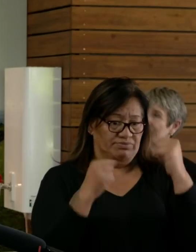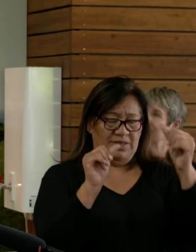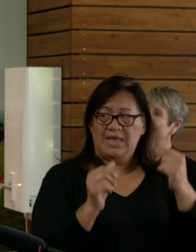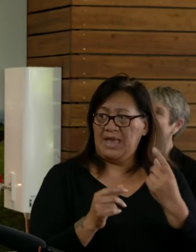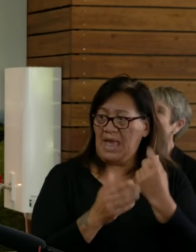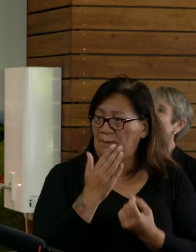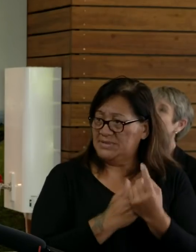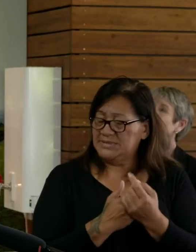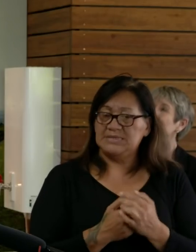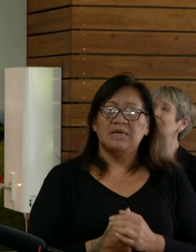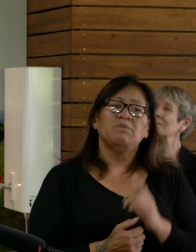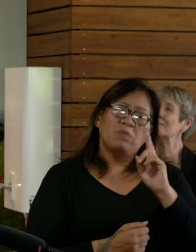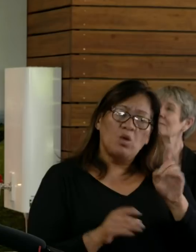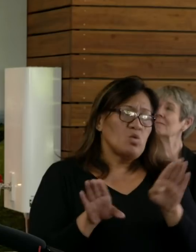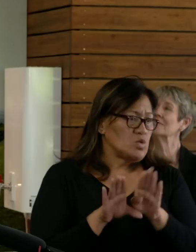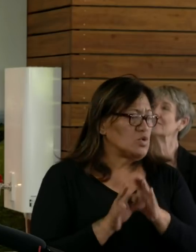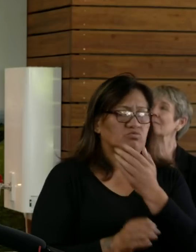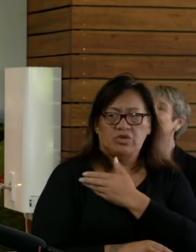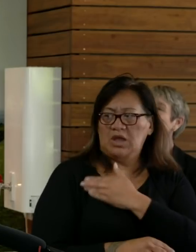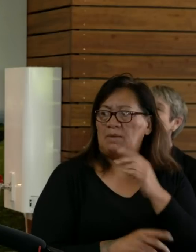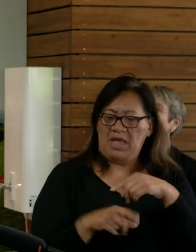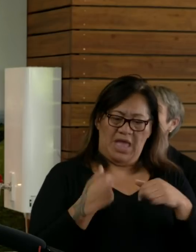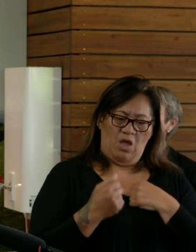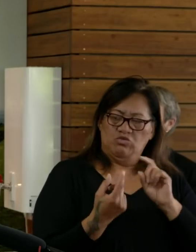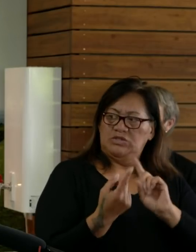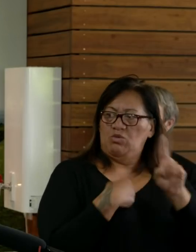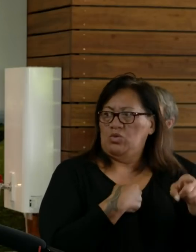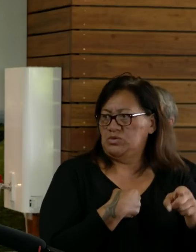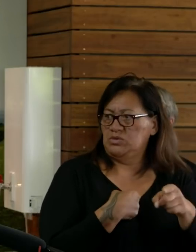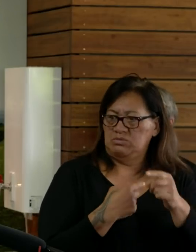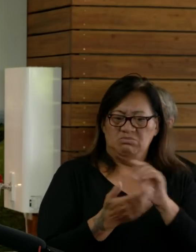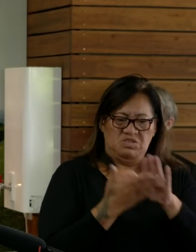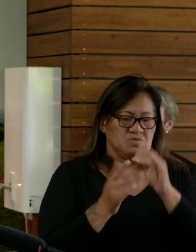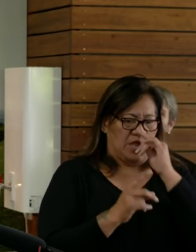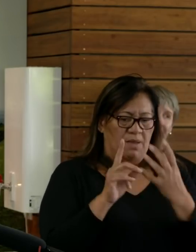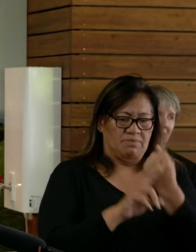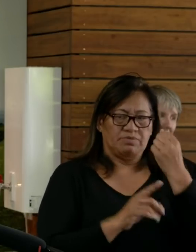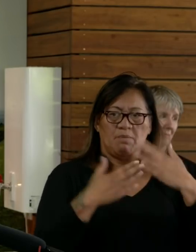proud of the entire response that has enabled this to occur.